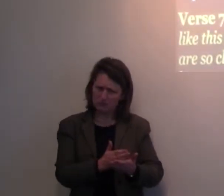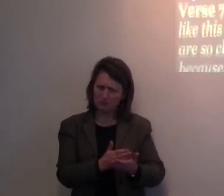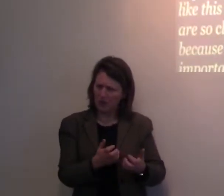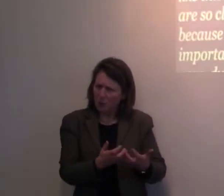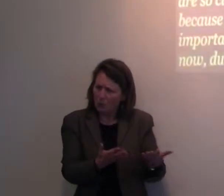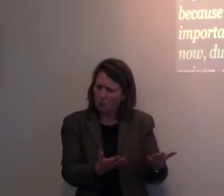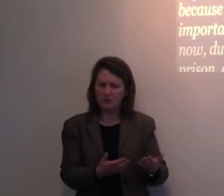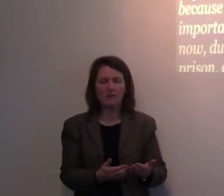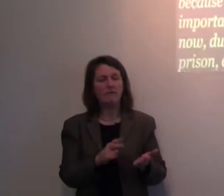Verse 7, quote,